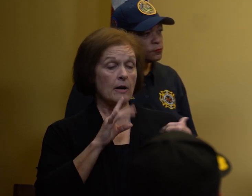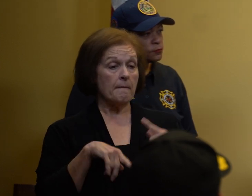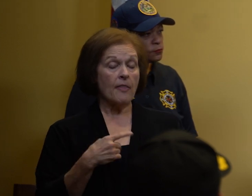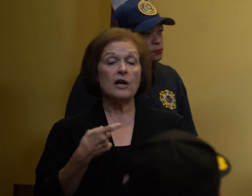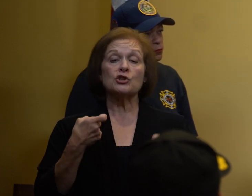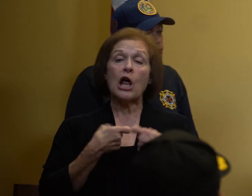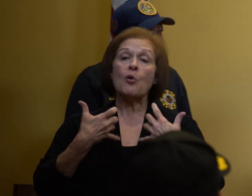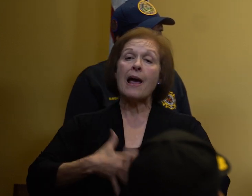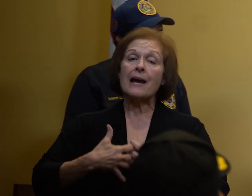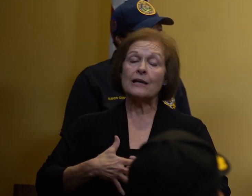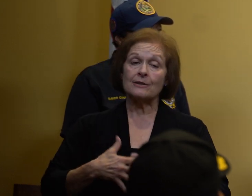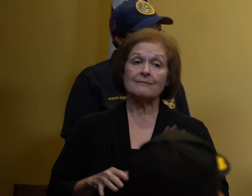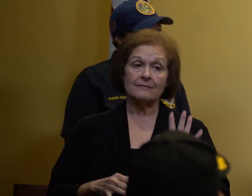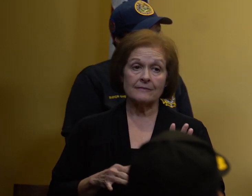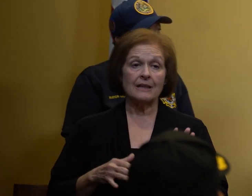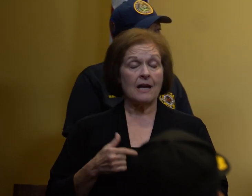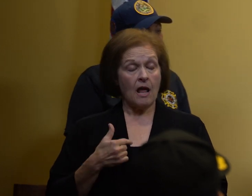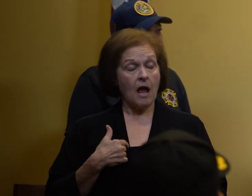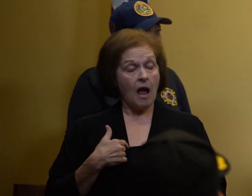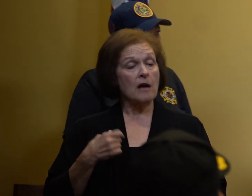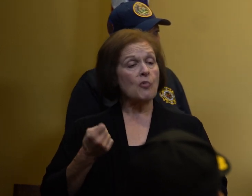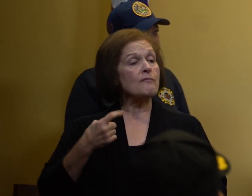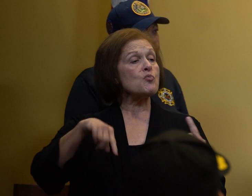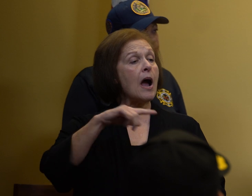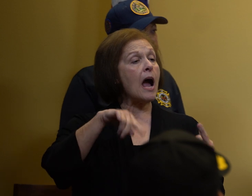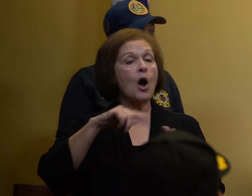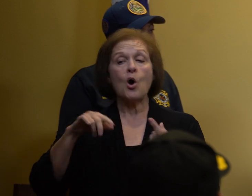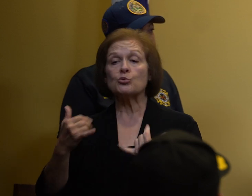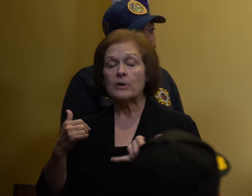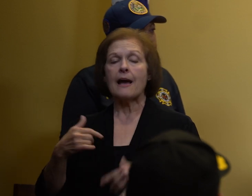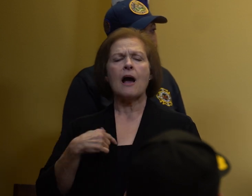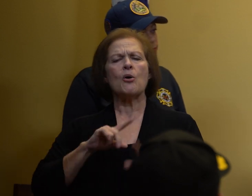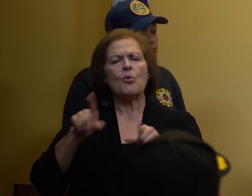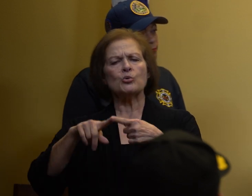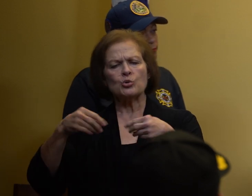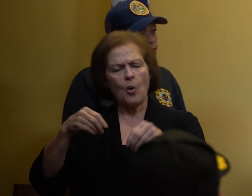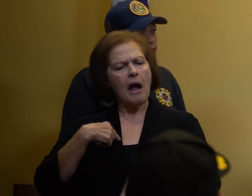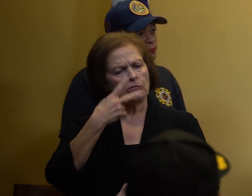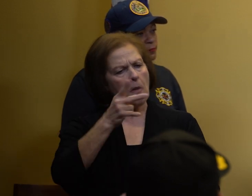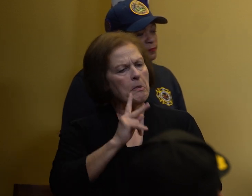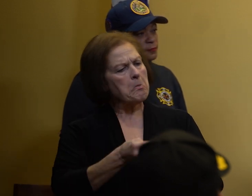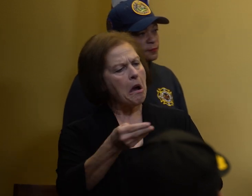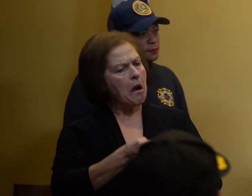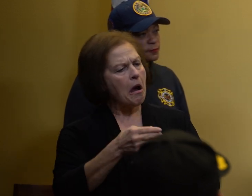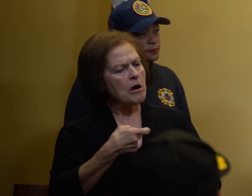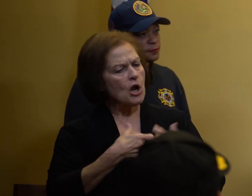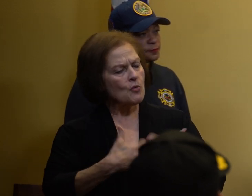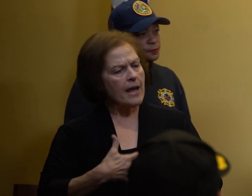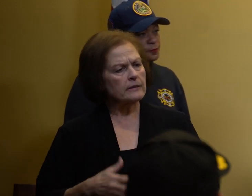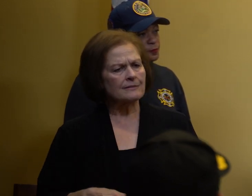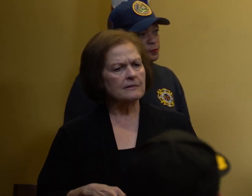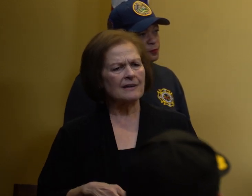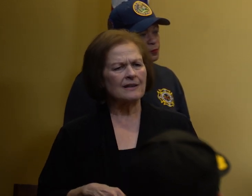The generators. Today, as I drove through the district and I went to a store or two, I saw people buying generators. Really, those generators